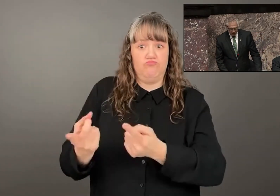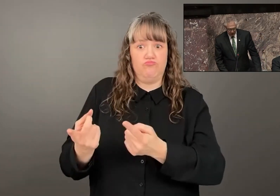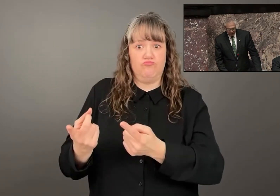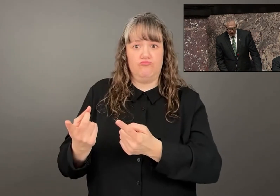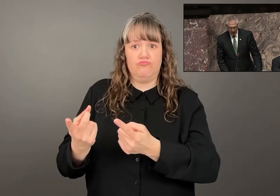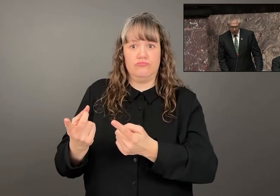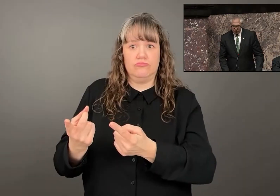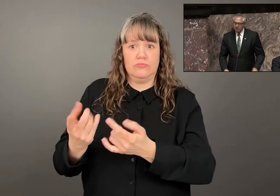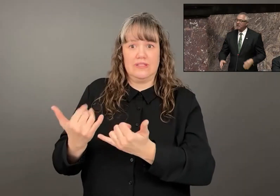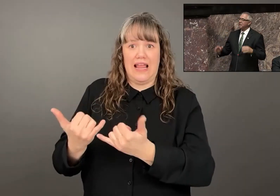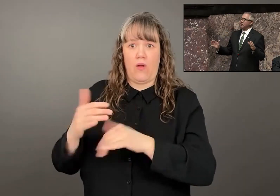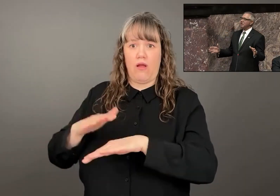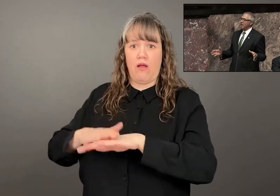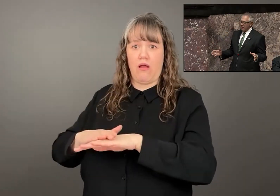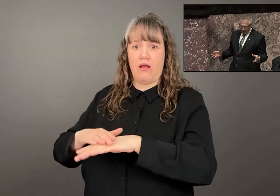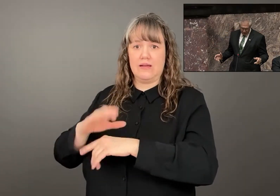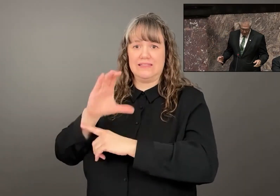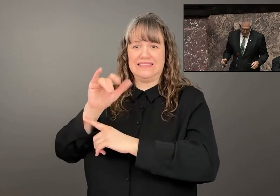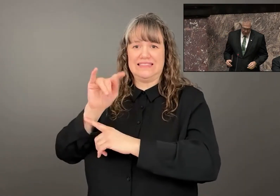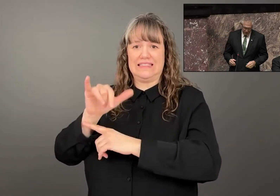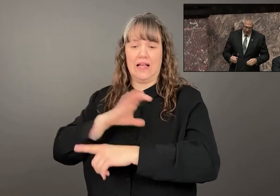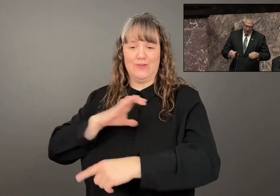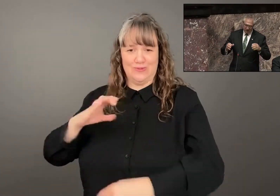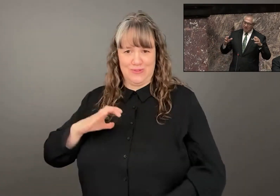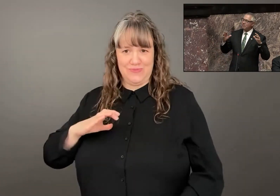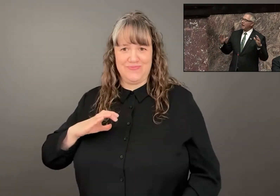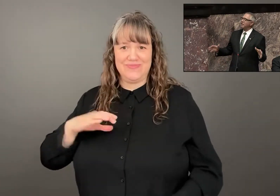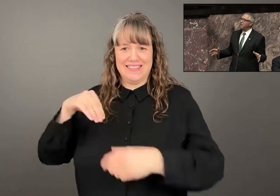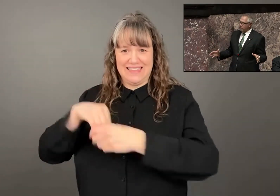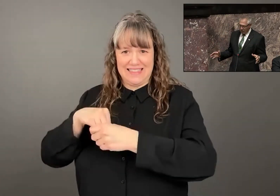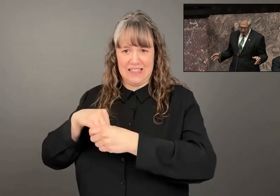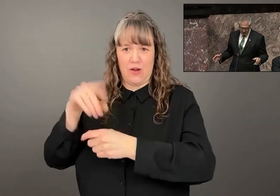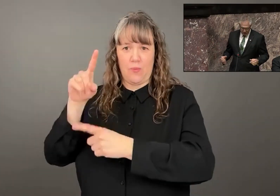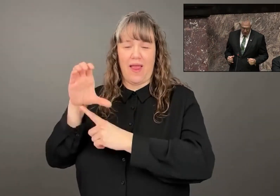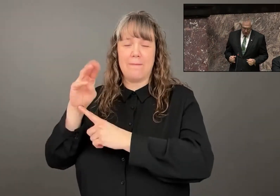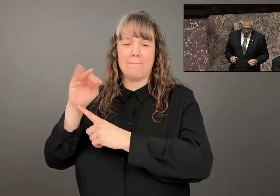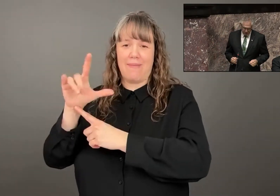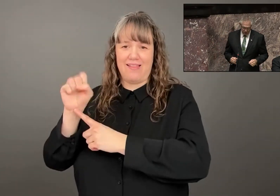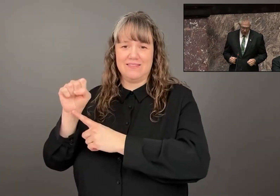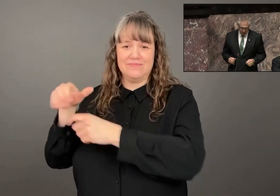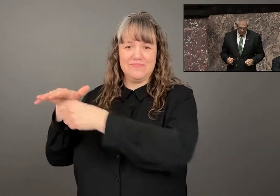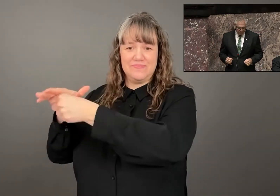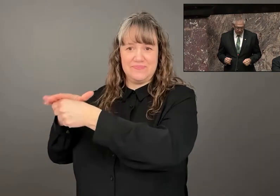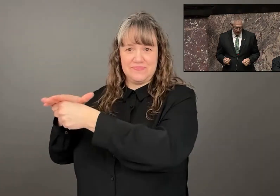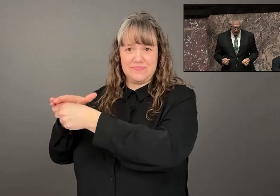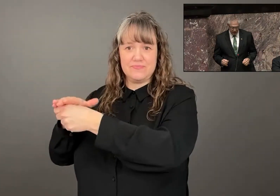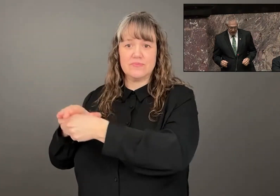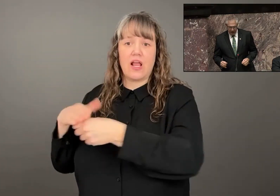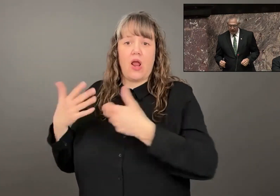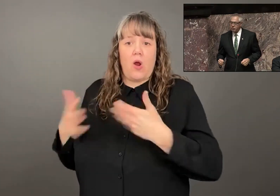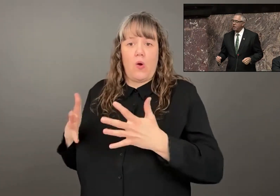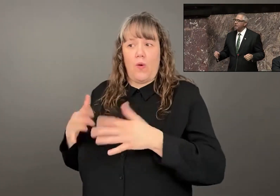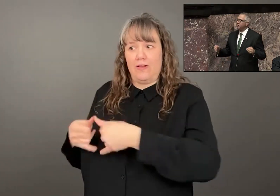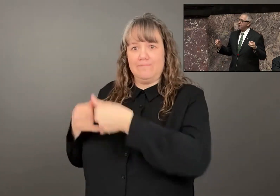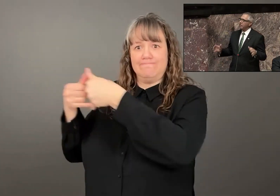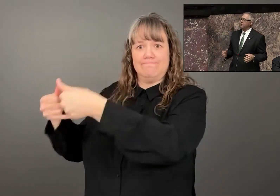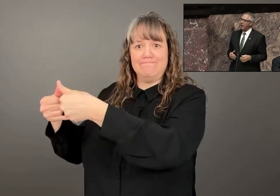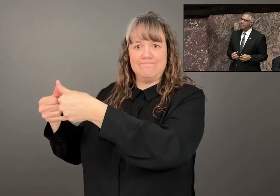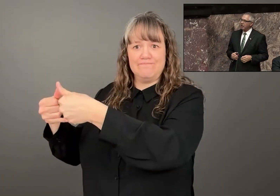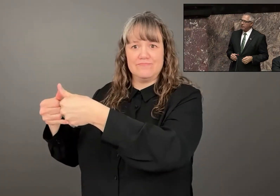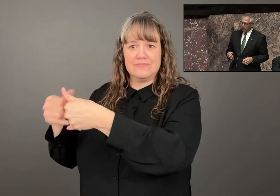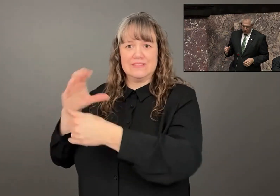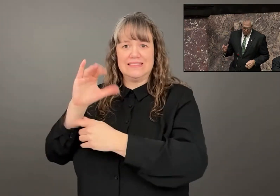of 100 Mile. She's been Citizen of the Year. She is an amazing volunteer in our South Caribou community, and she is a